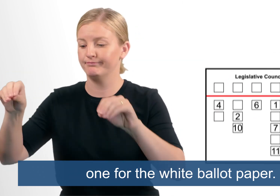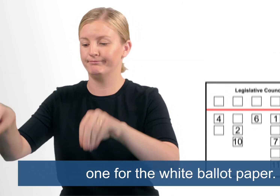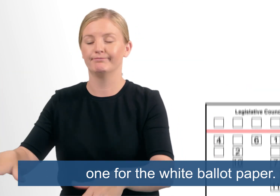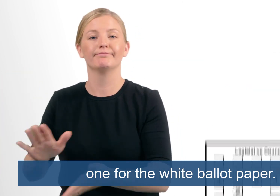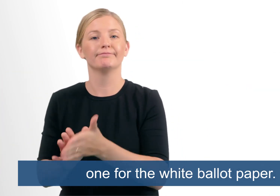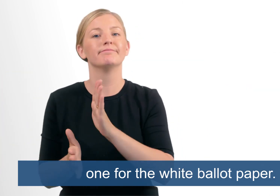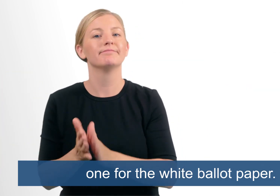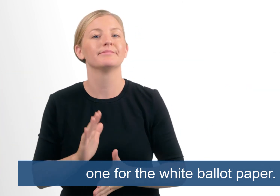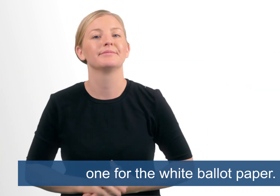paper.